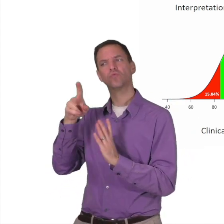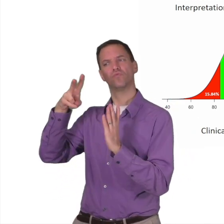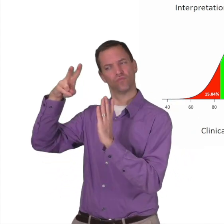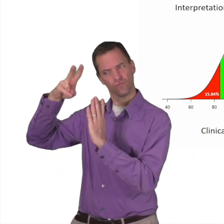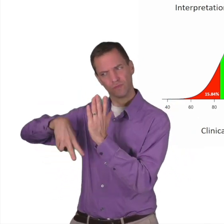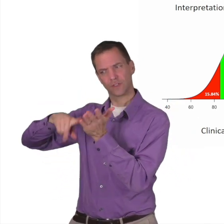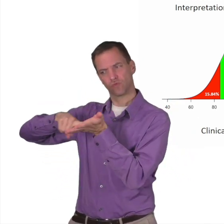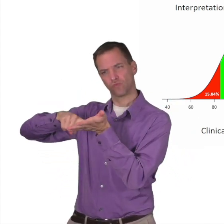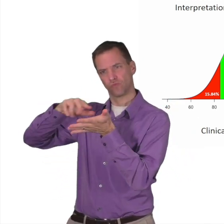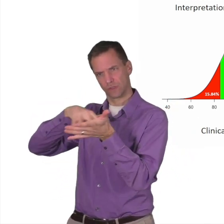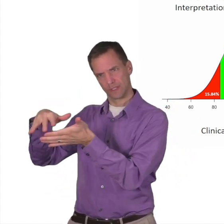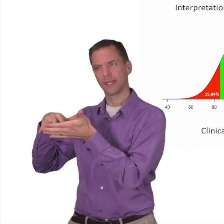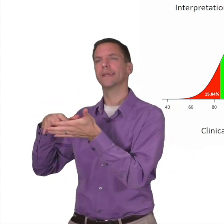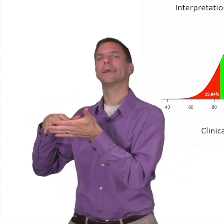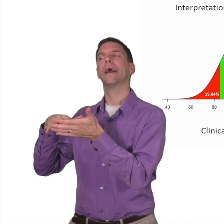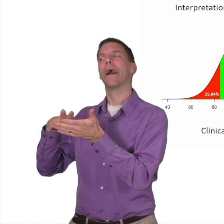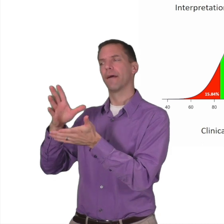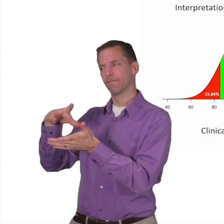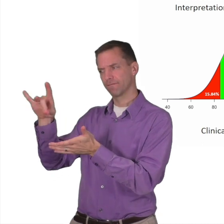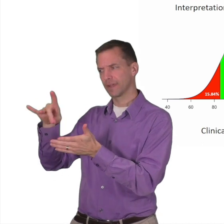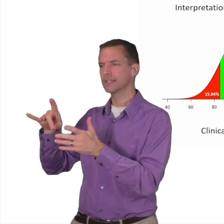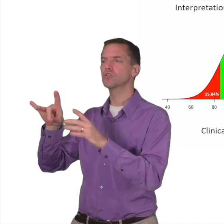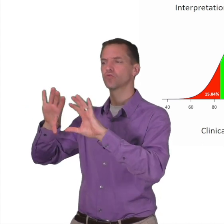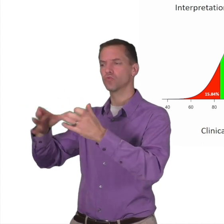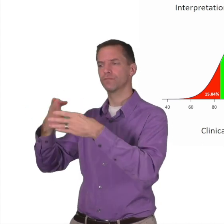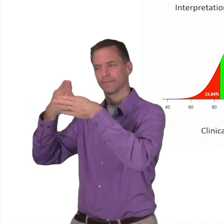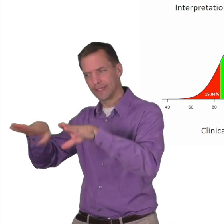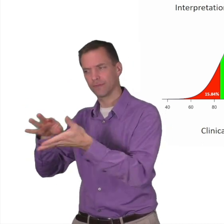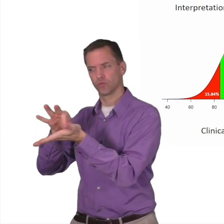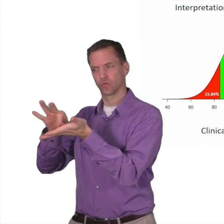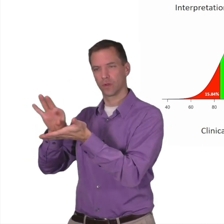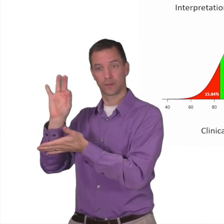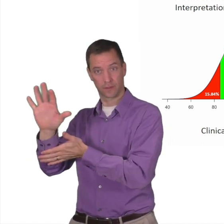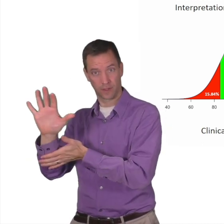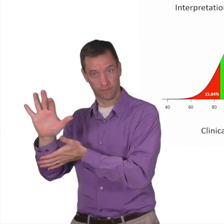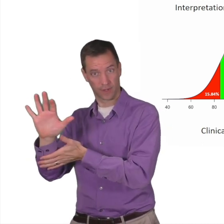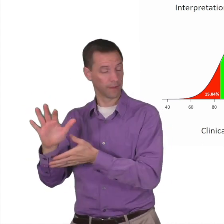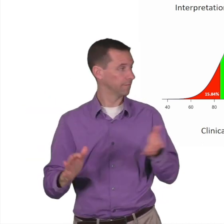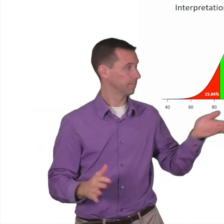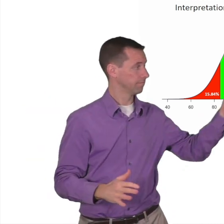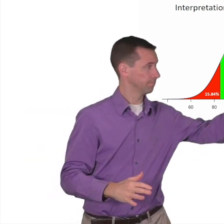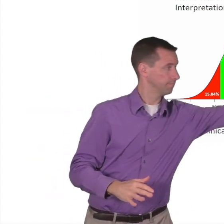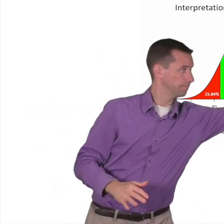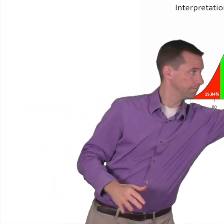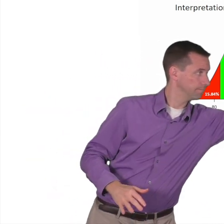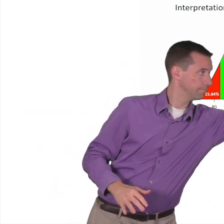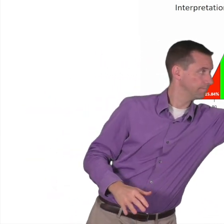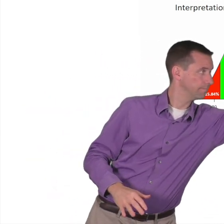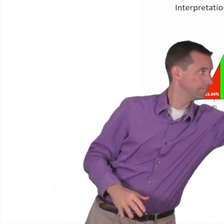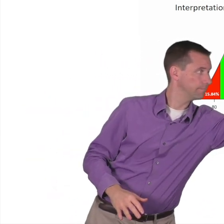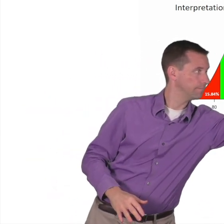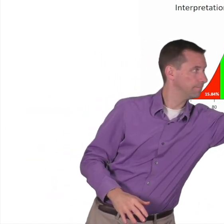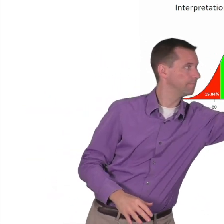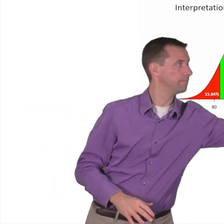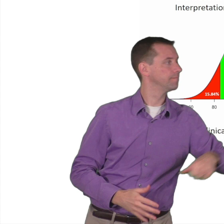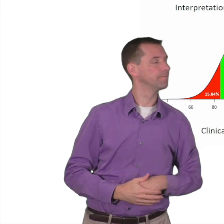Now, suppose you are reading a research study and they find that the average score in their